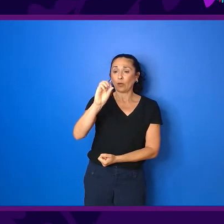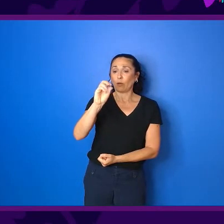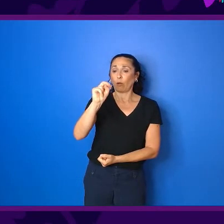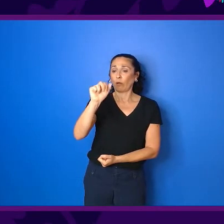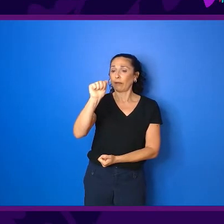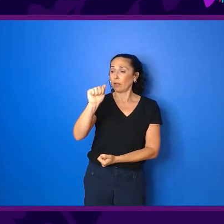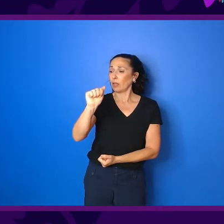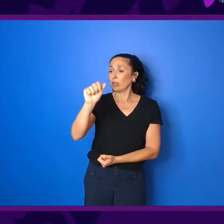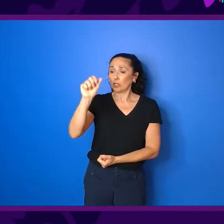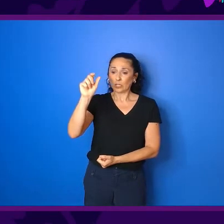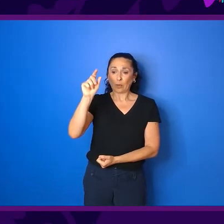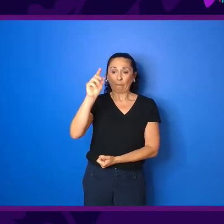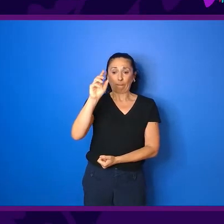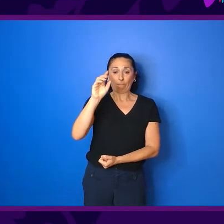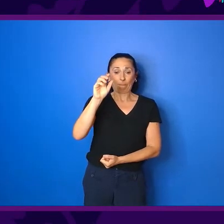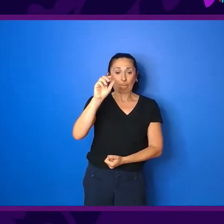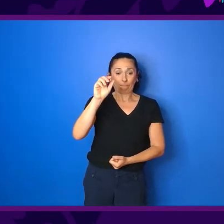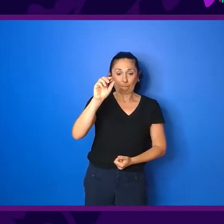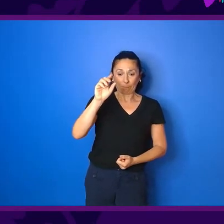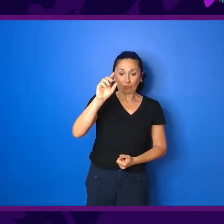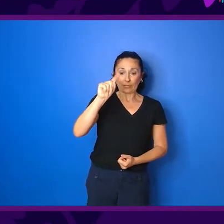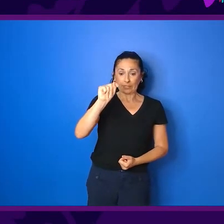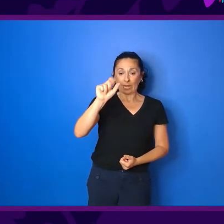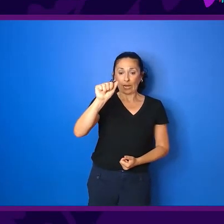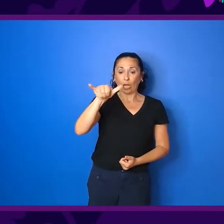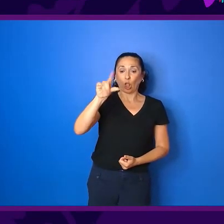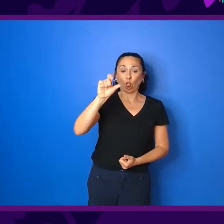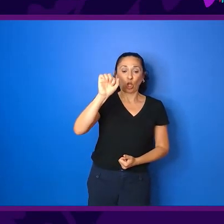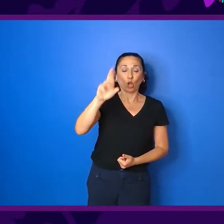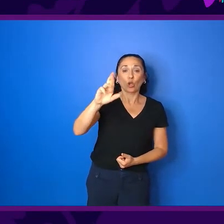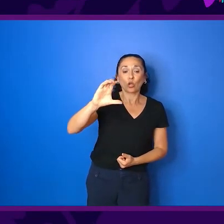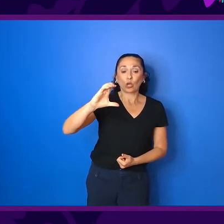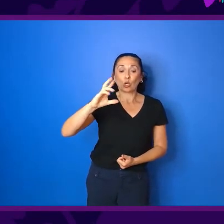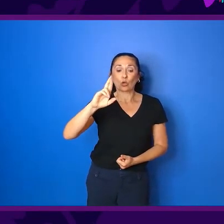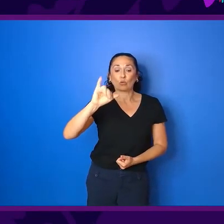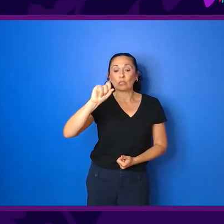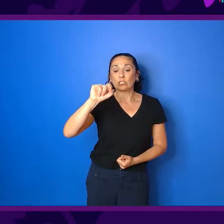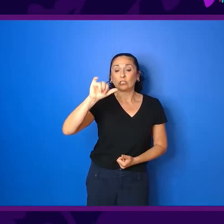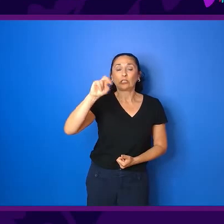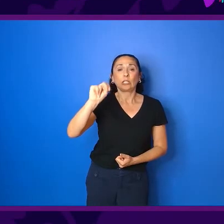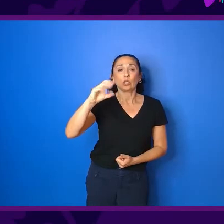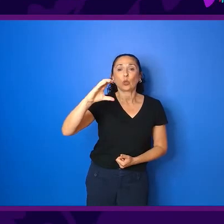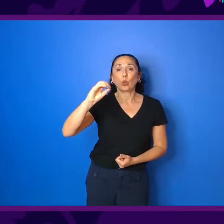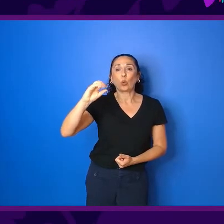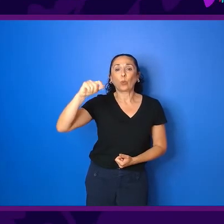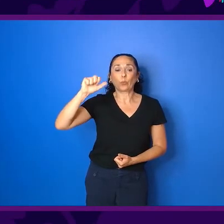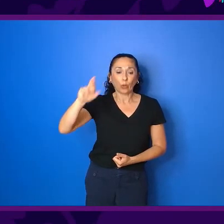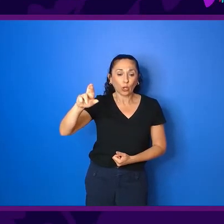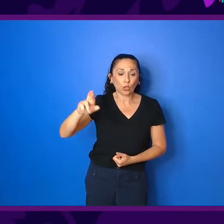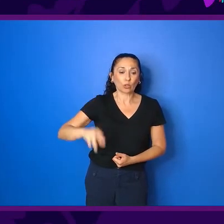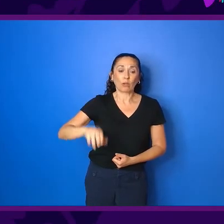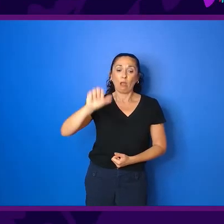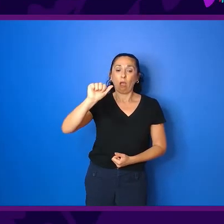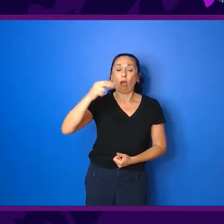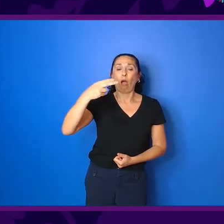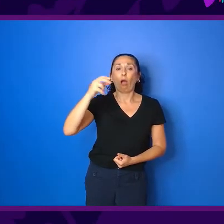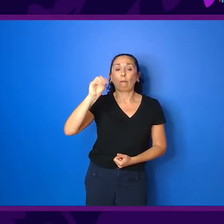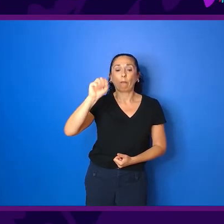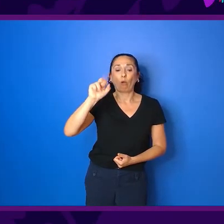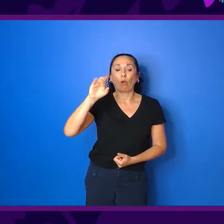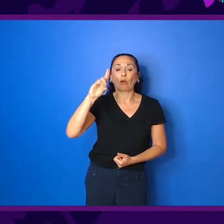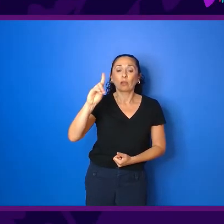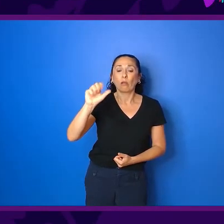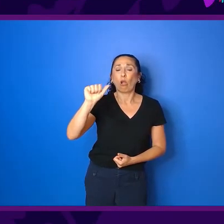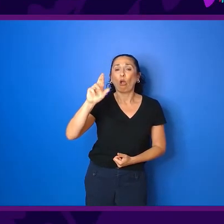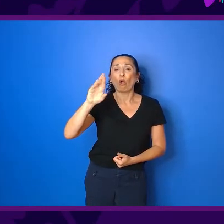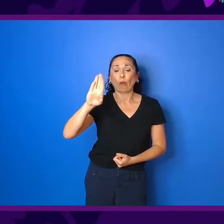Castile, Michael Brown, Sandra Bland, Walter Scott, Terrence Crutcher, to name a few. Those